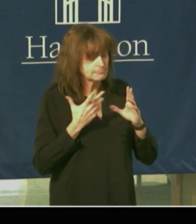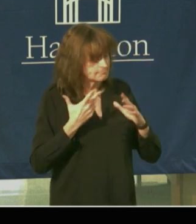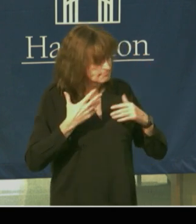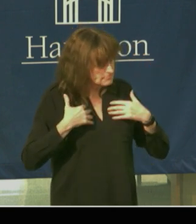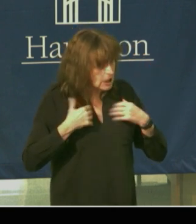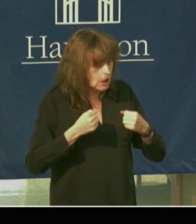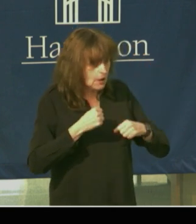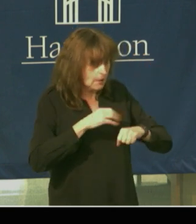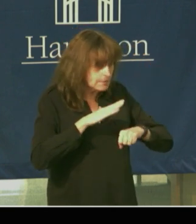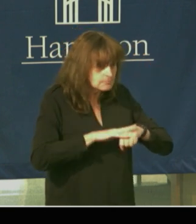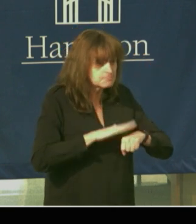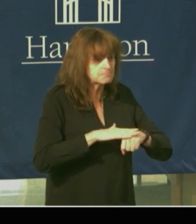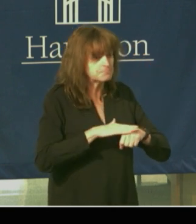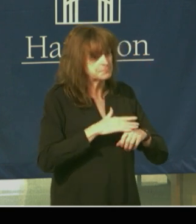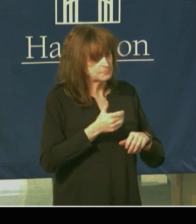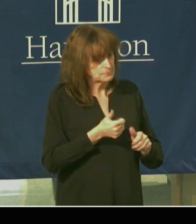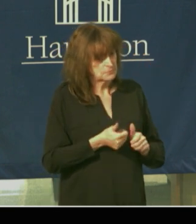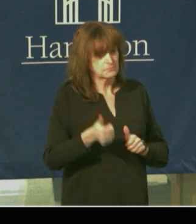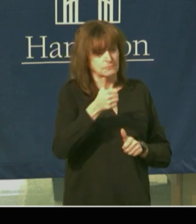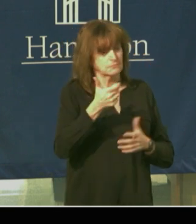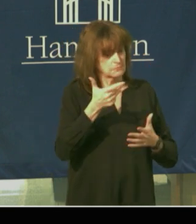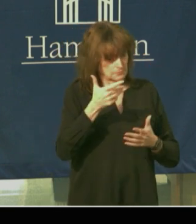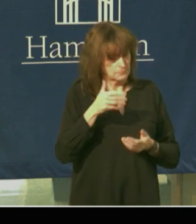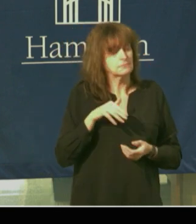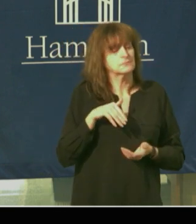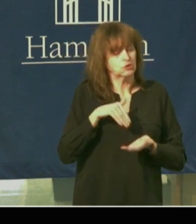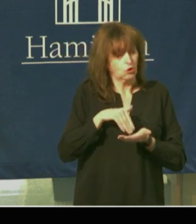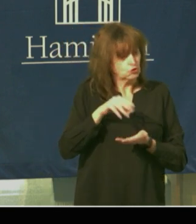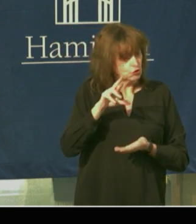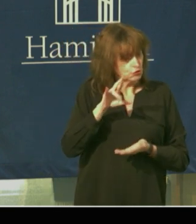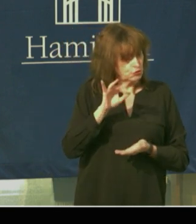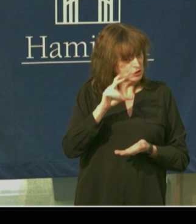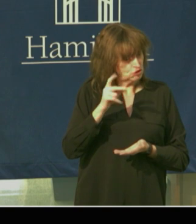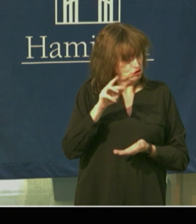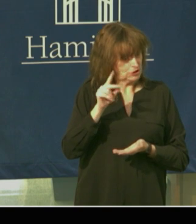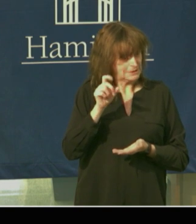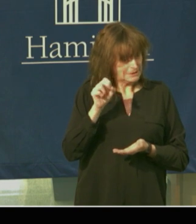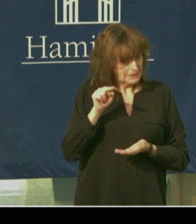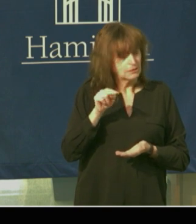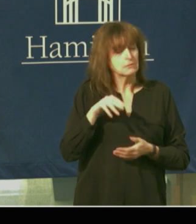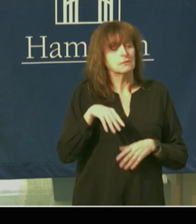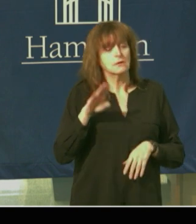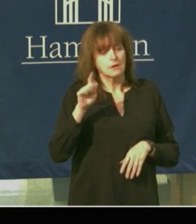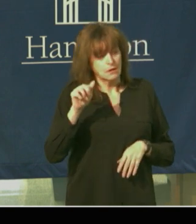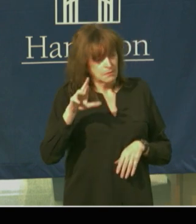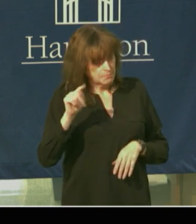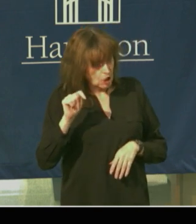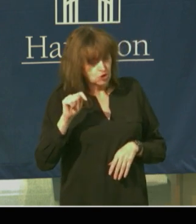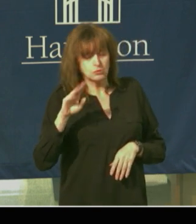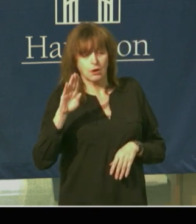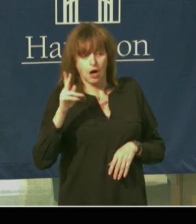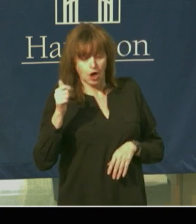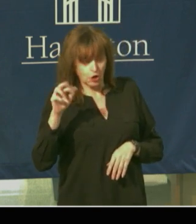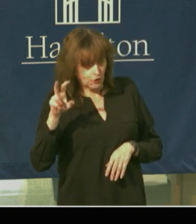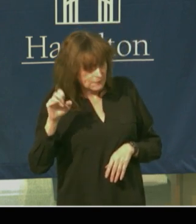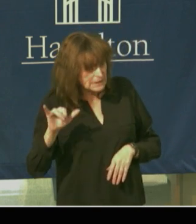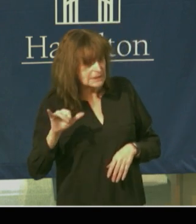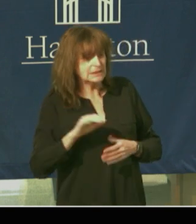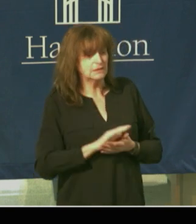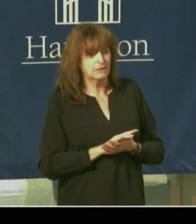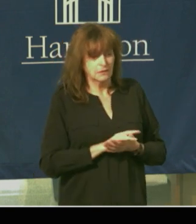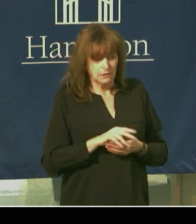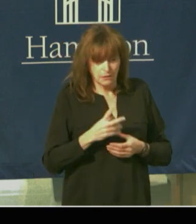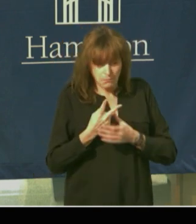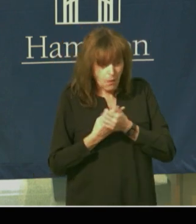from Dr. Richardson and Bart Harvey, and taking the necessary steps to avoid spread in our community. So a great